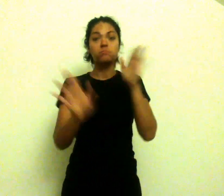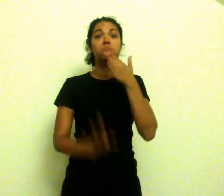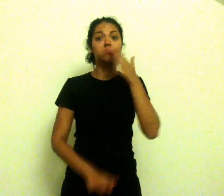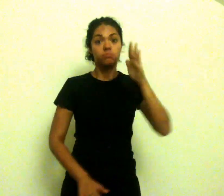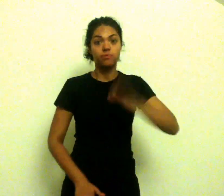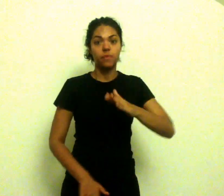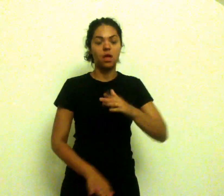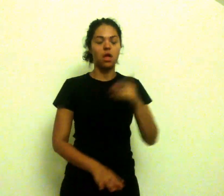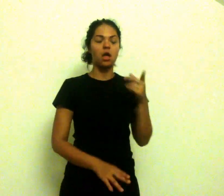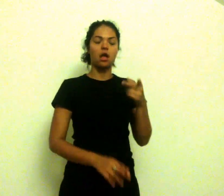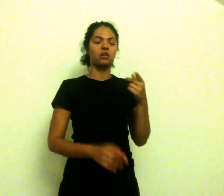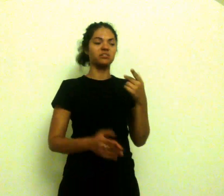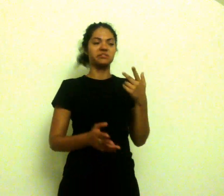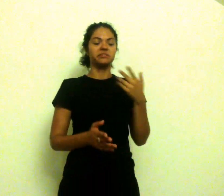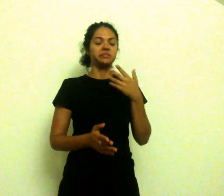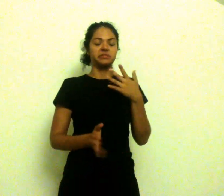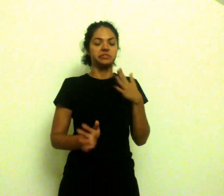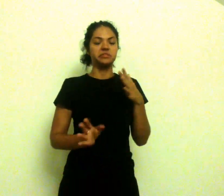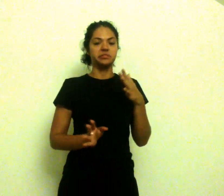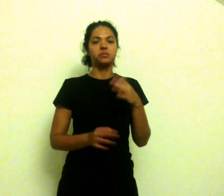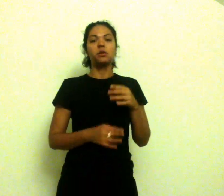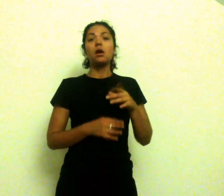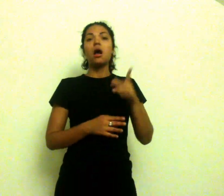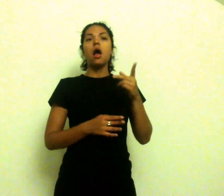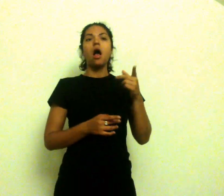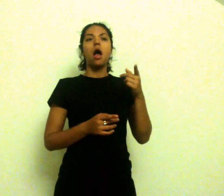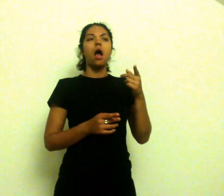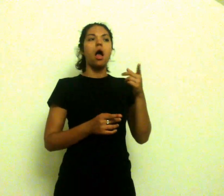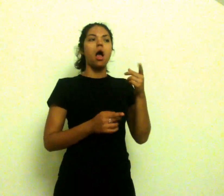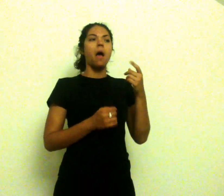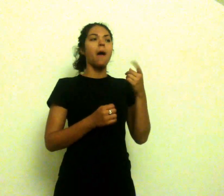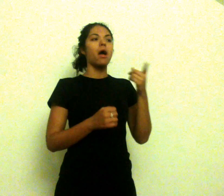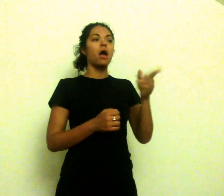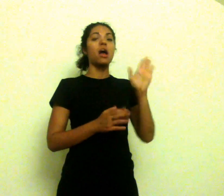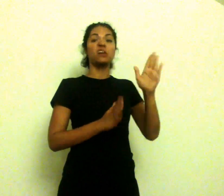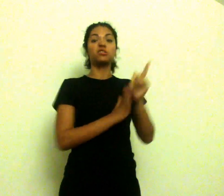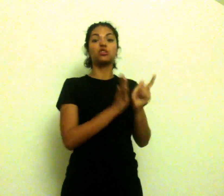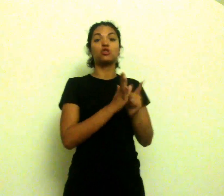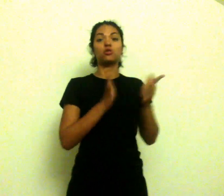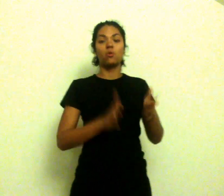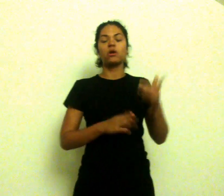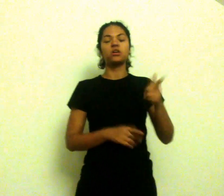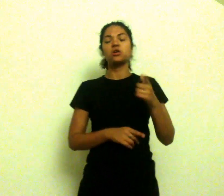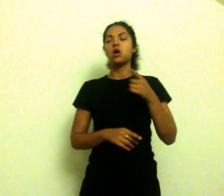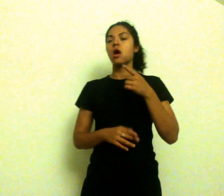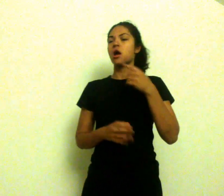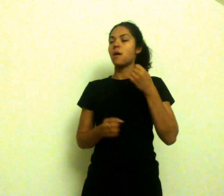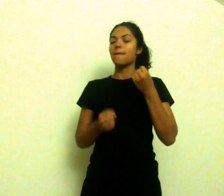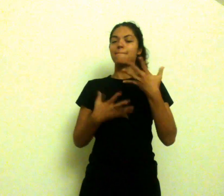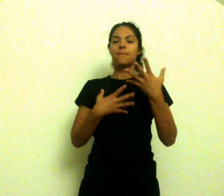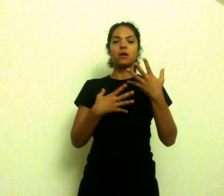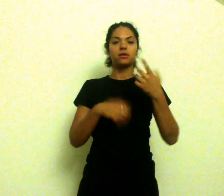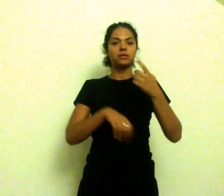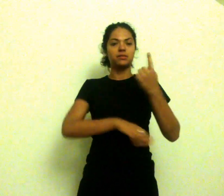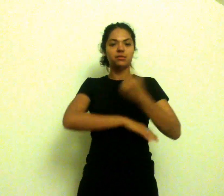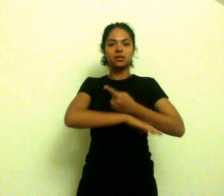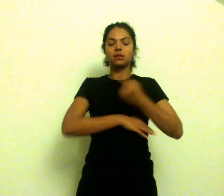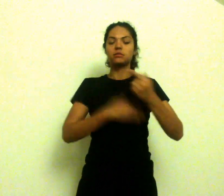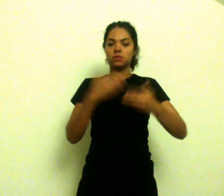of a jury, because one of the questions the defense team was asking potential jurors was this question, are you a member of a local